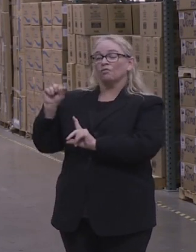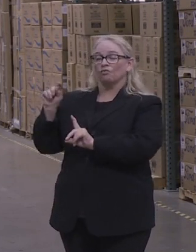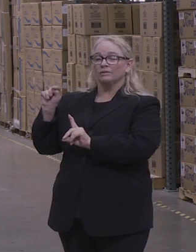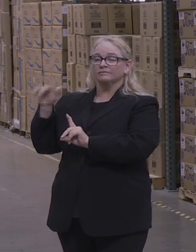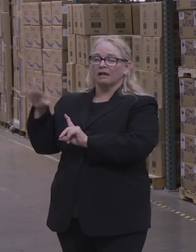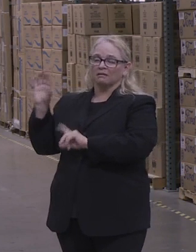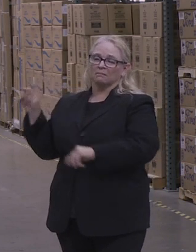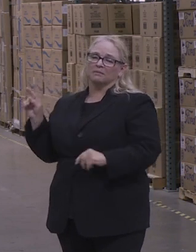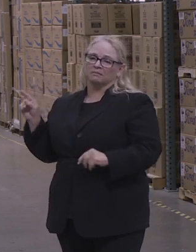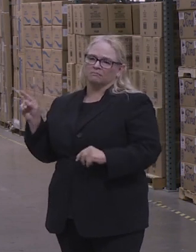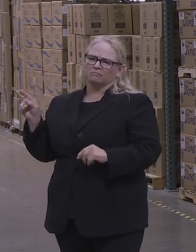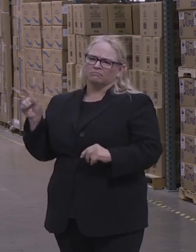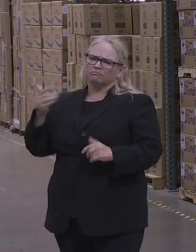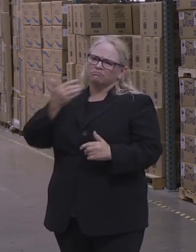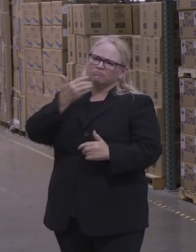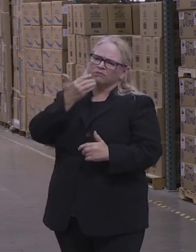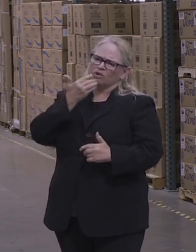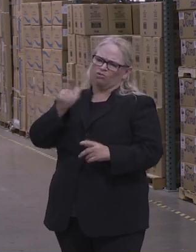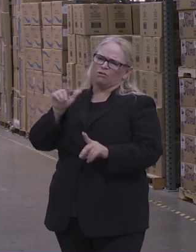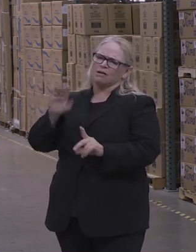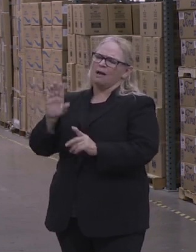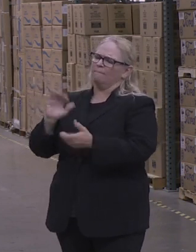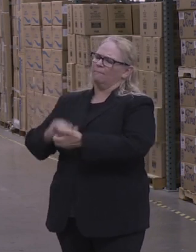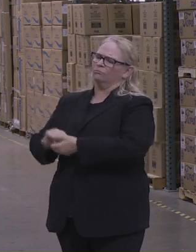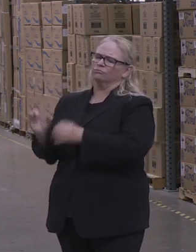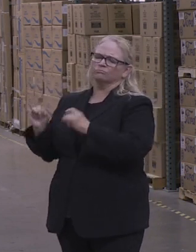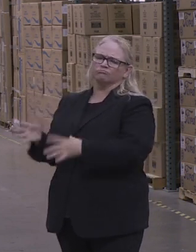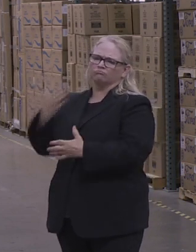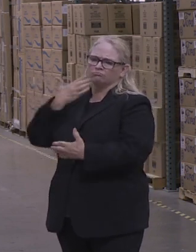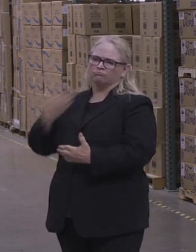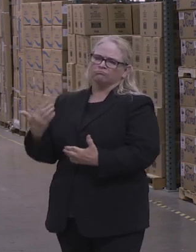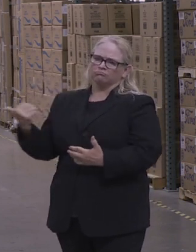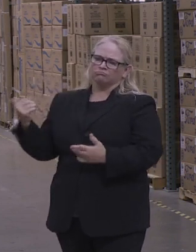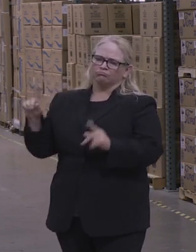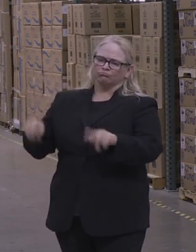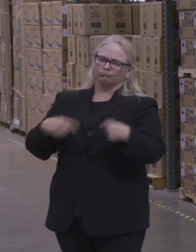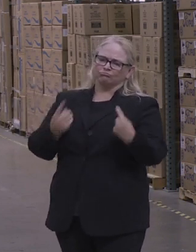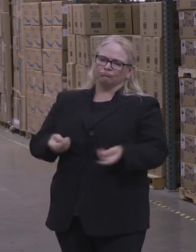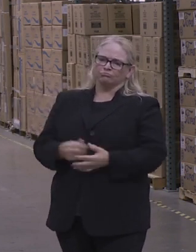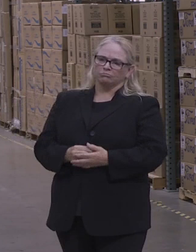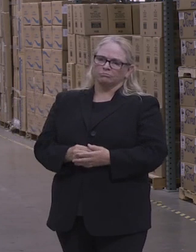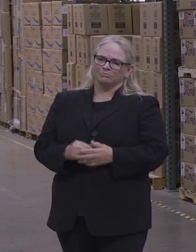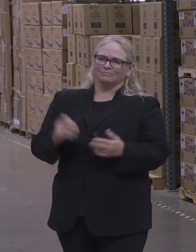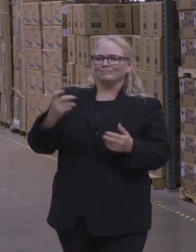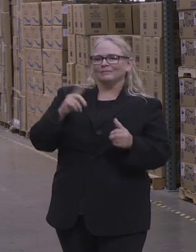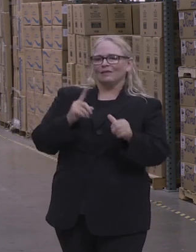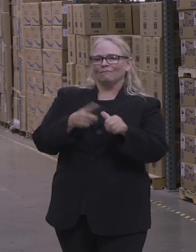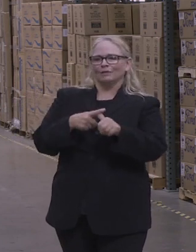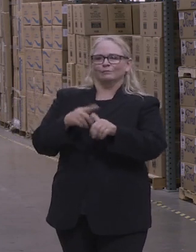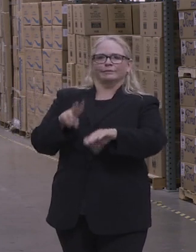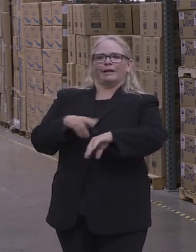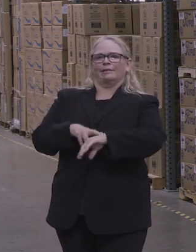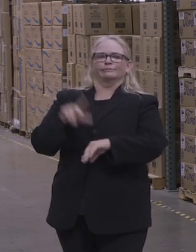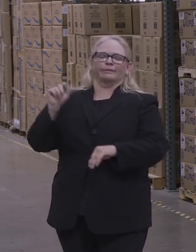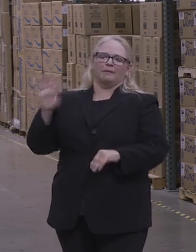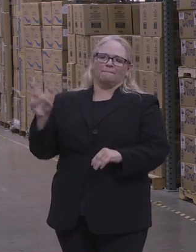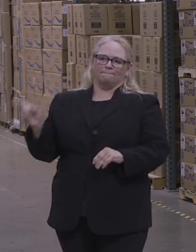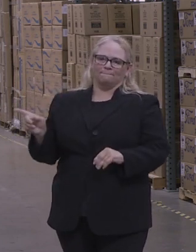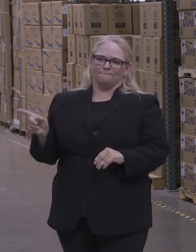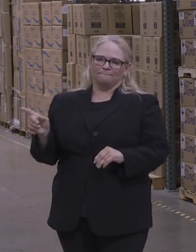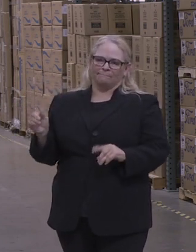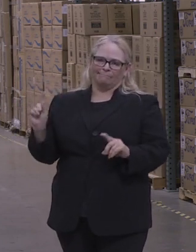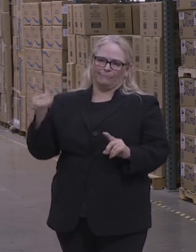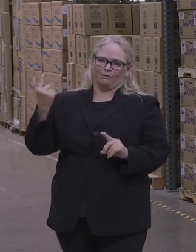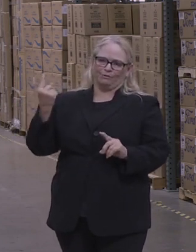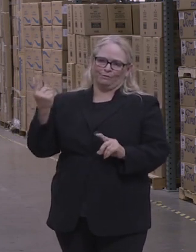our entire testing journey over the past many months. They were one of the first national labs, the first national lab that I reached